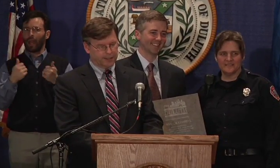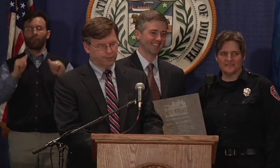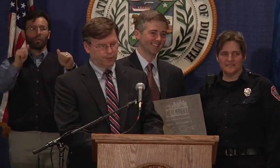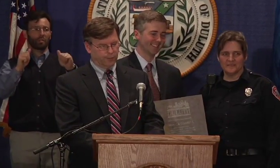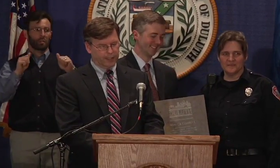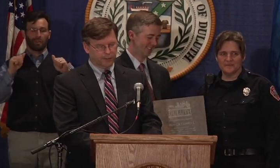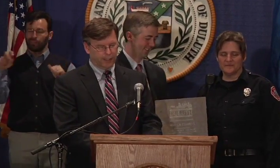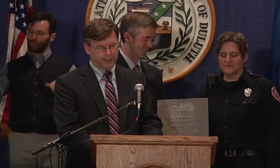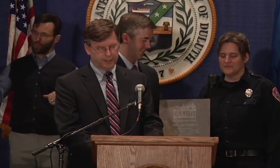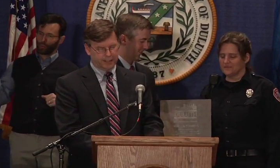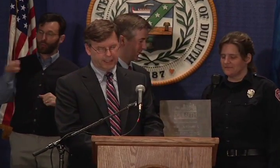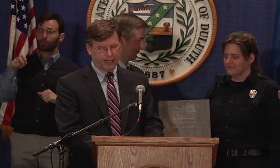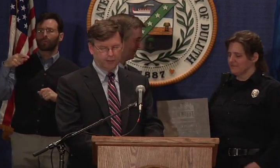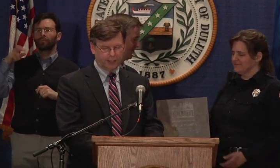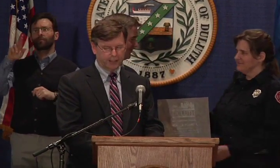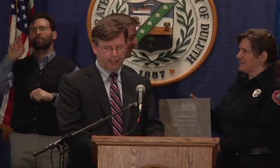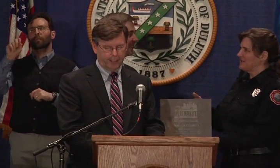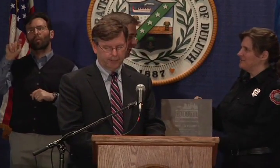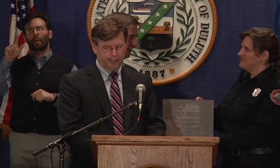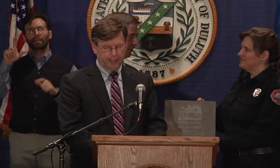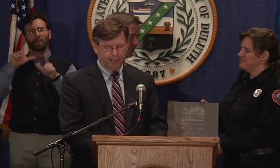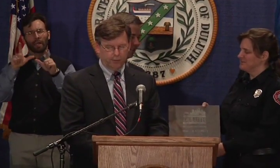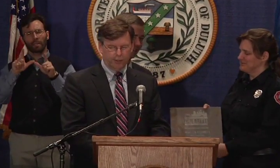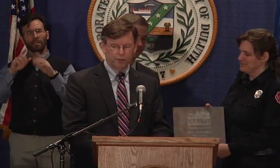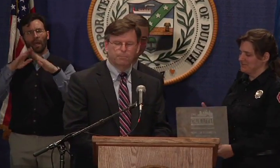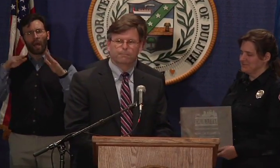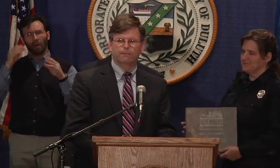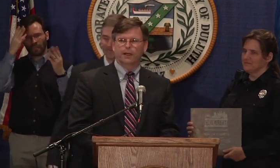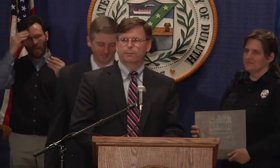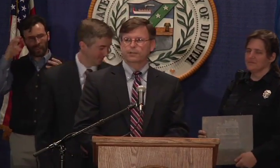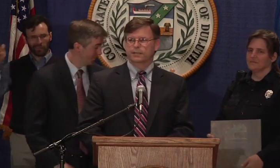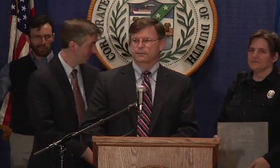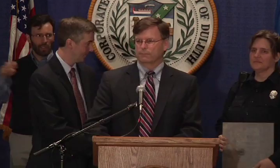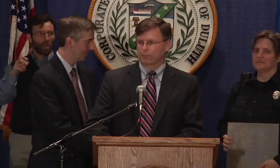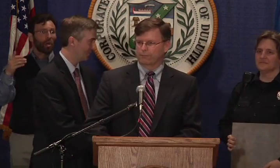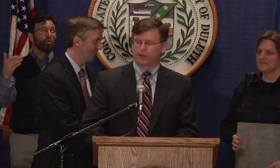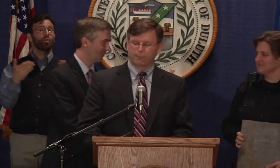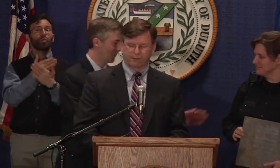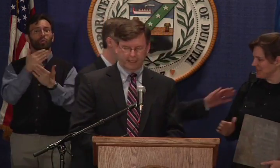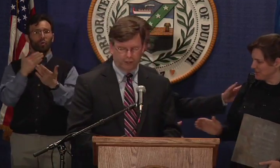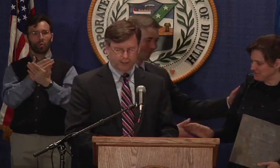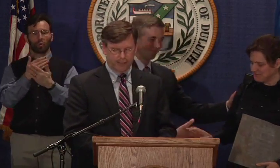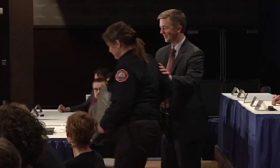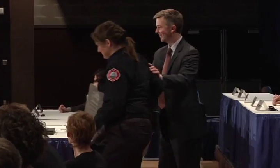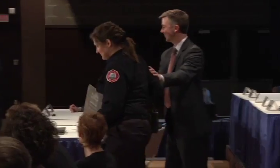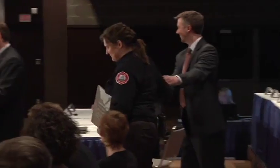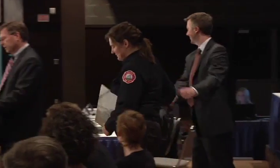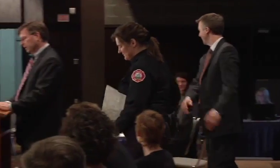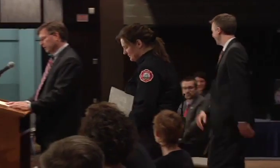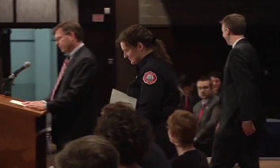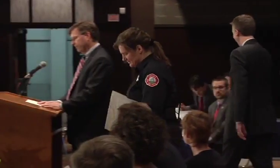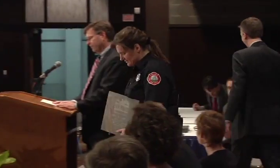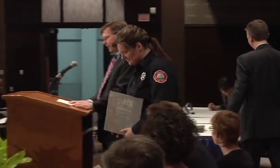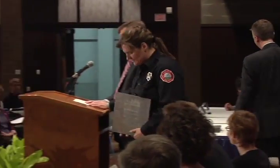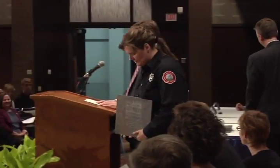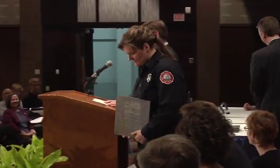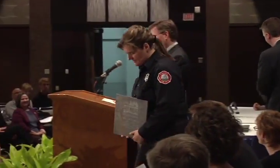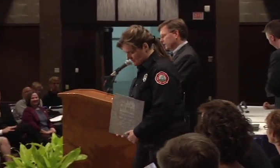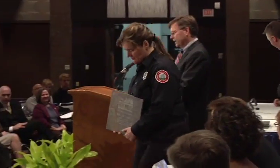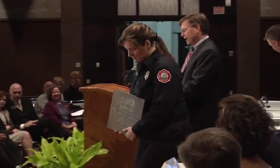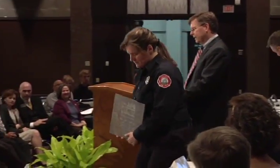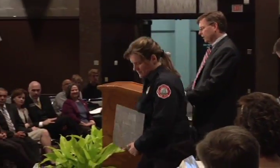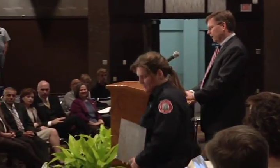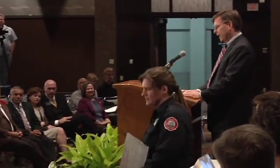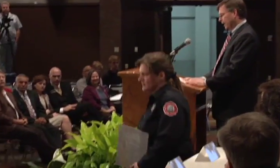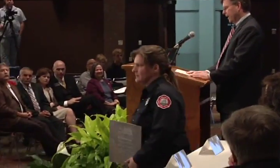to transfer rental licensing and housing data into a new fire prevention data management system.